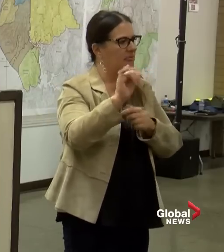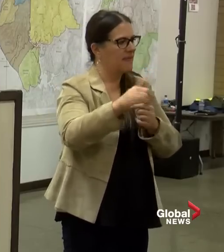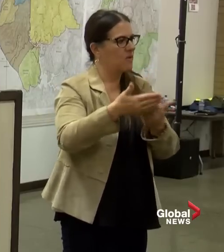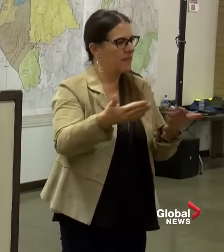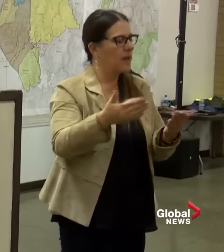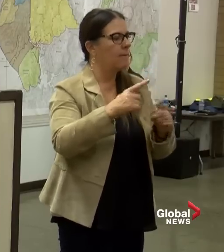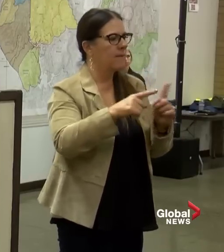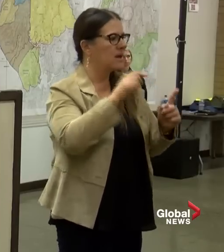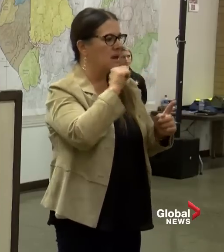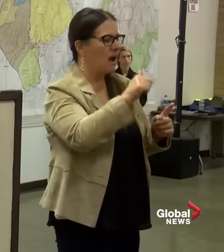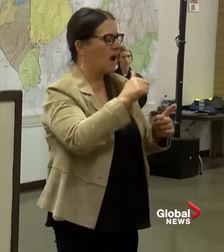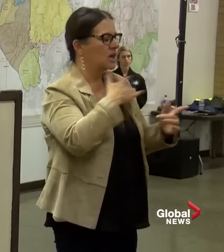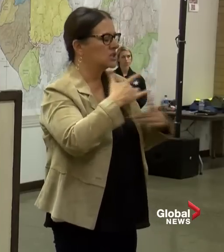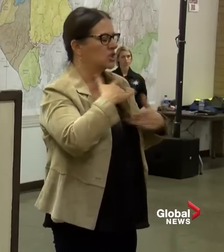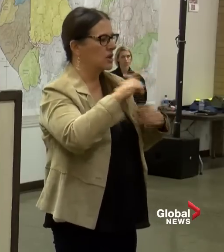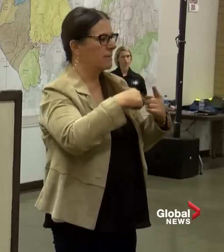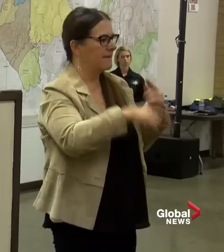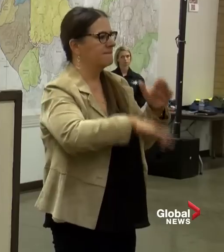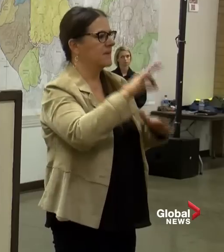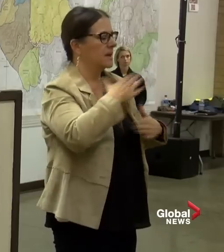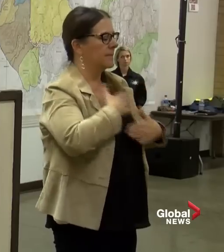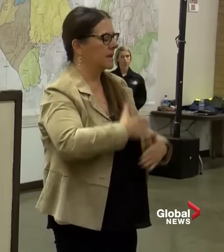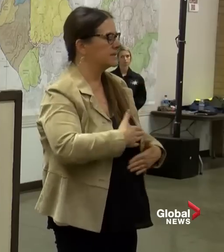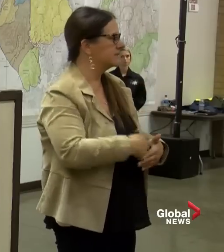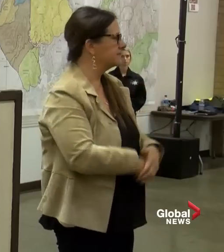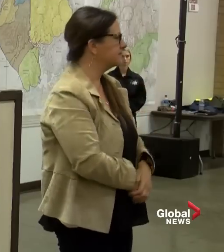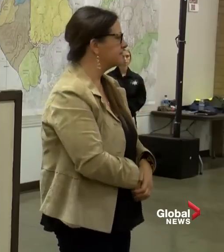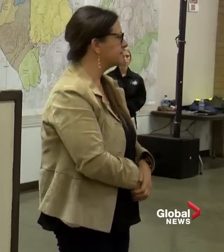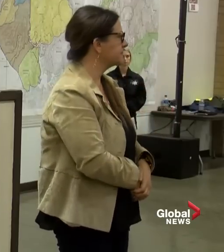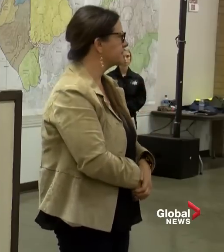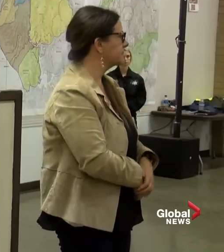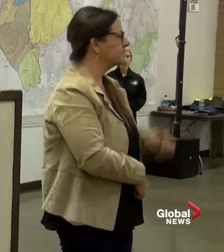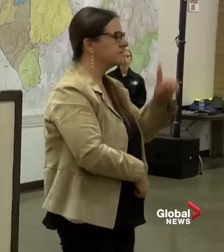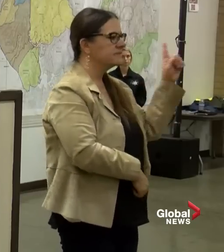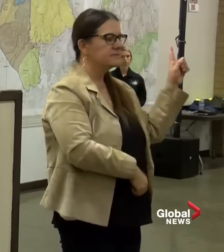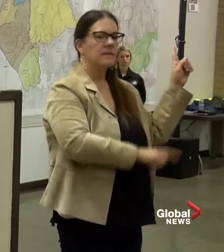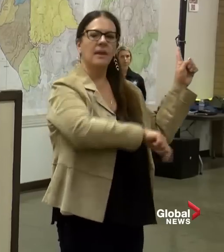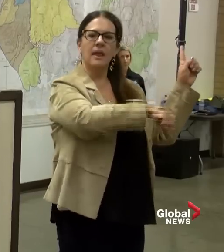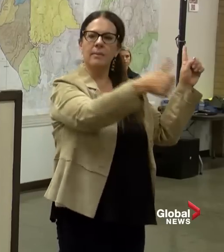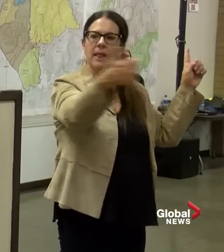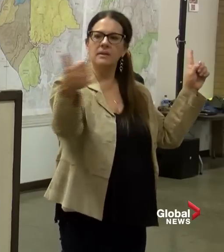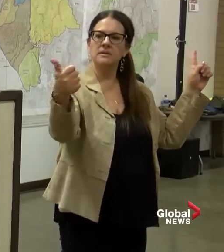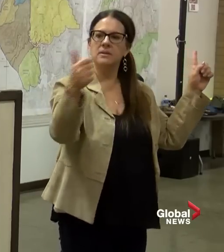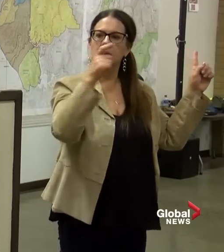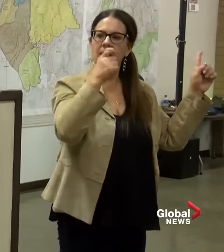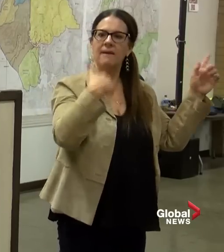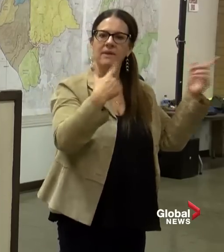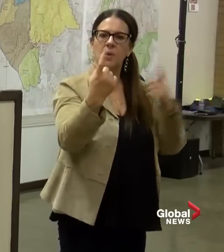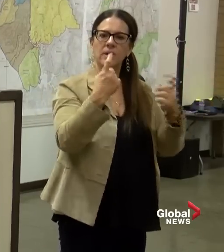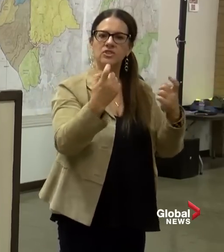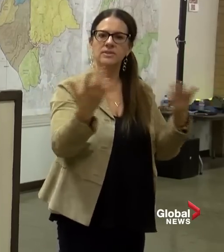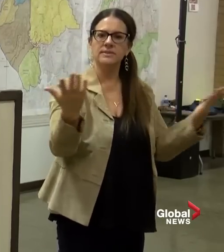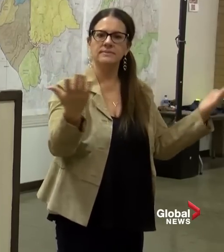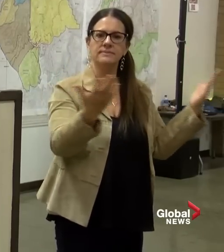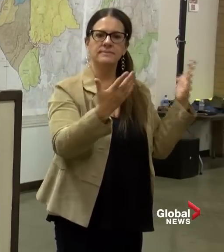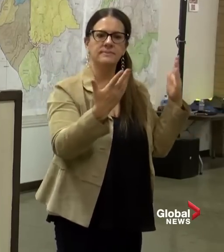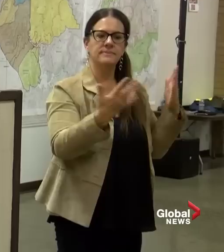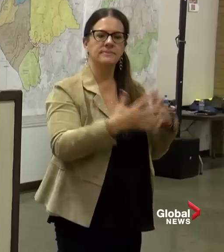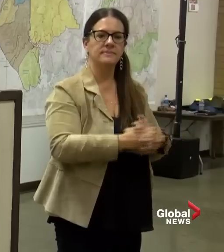ultimately deal with. Yeah. One more. Let me see if anybody else has got one first, okay? Anybody else?